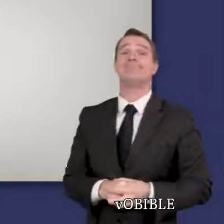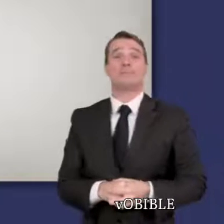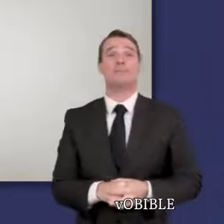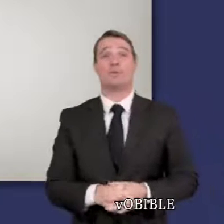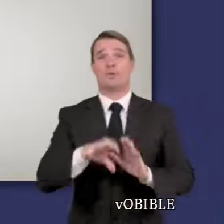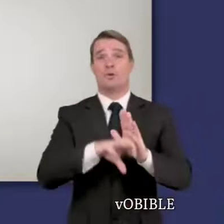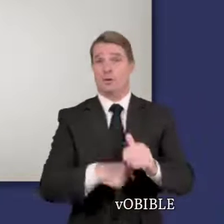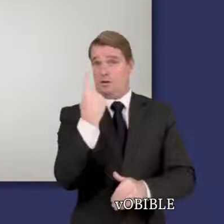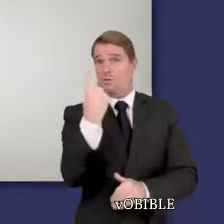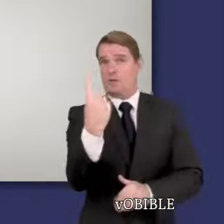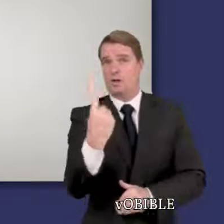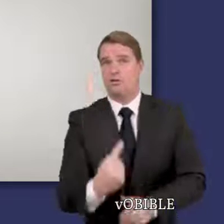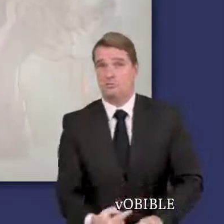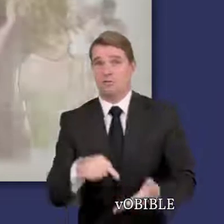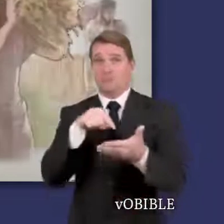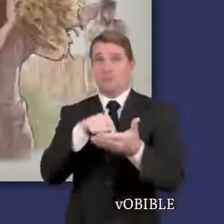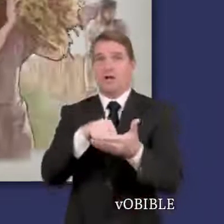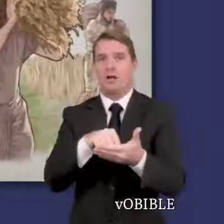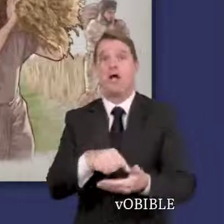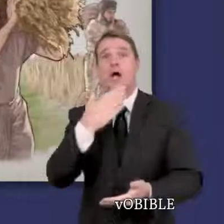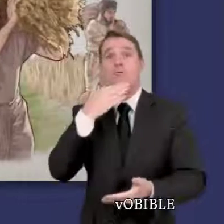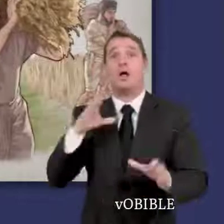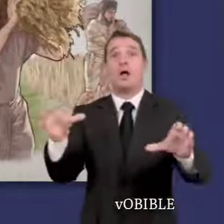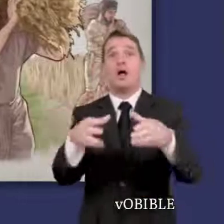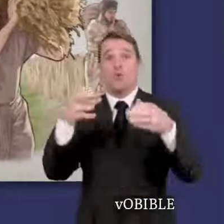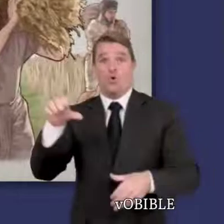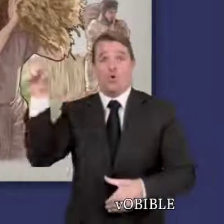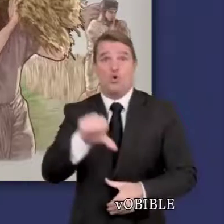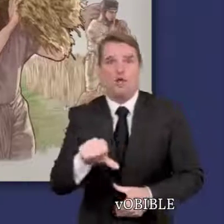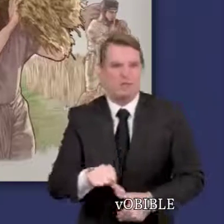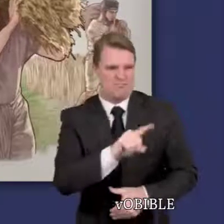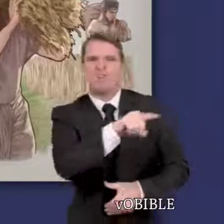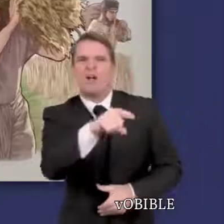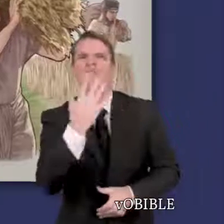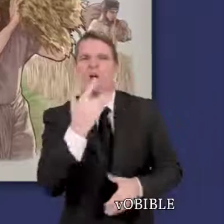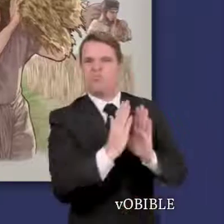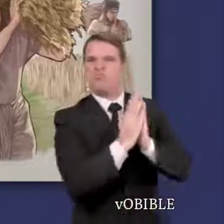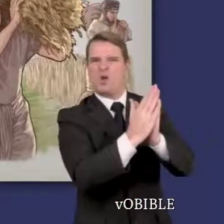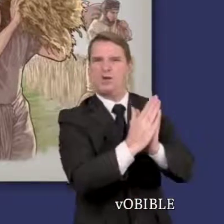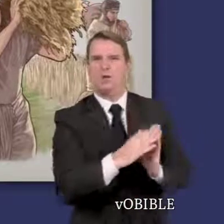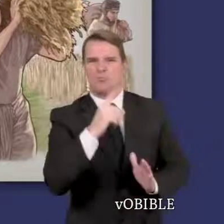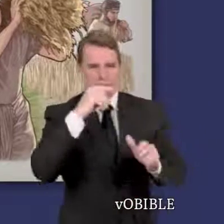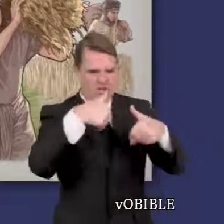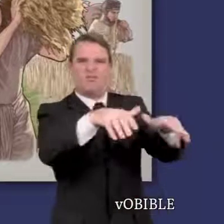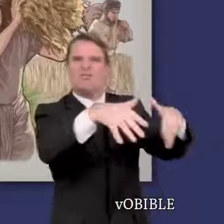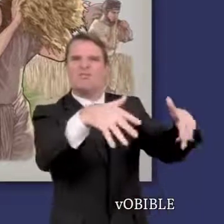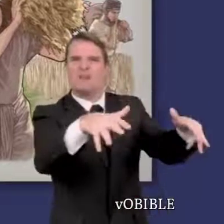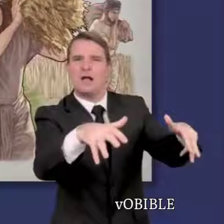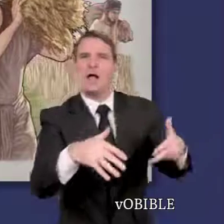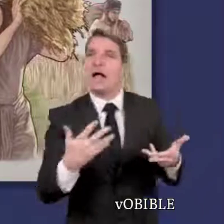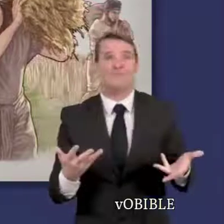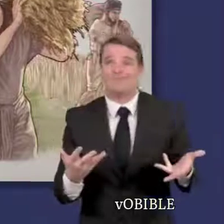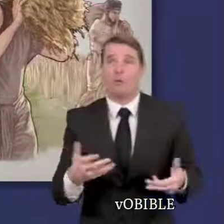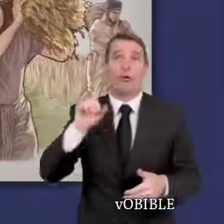In chapter 1, we read that the Israelites do not drive out all the pagan inhabitants of the land. Instead,